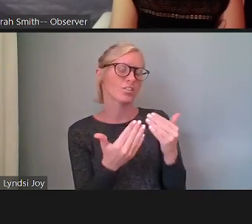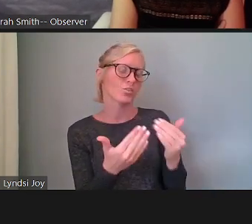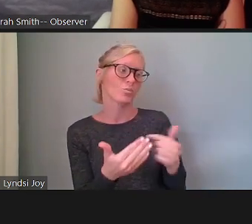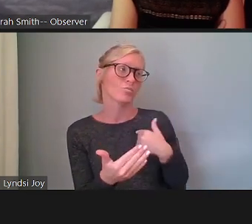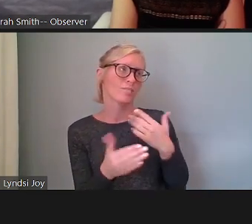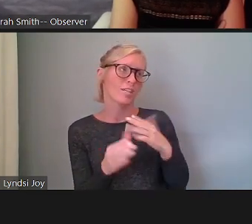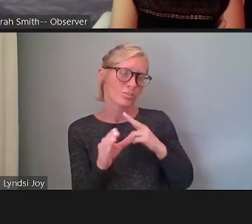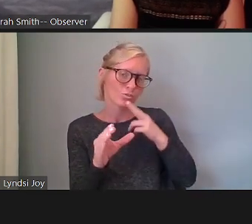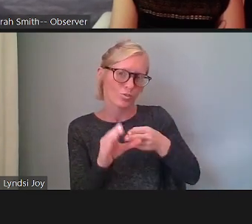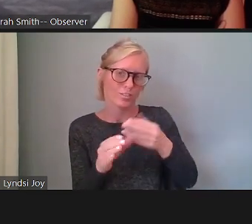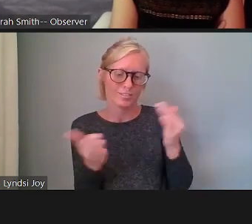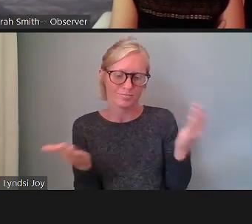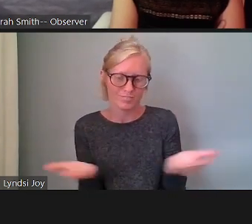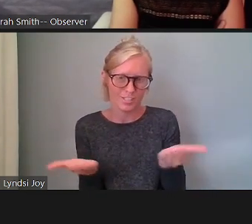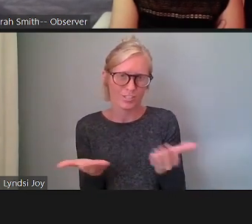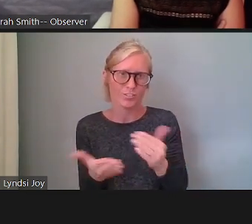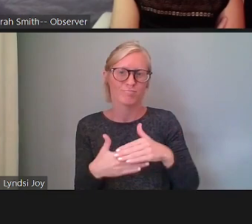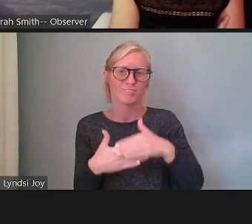next time.